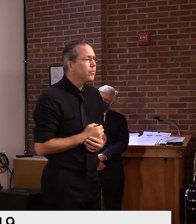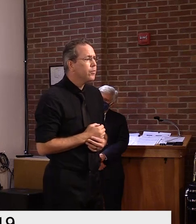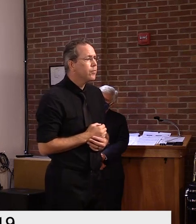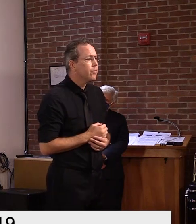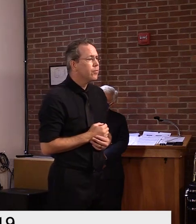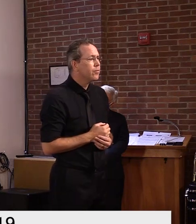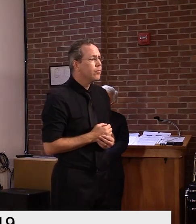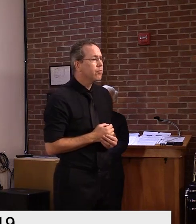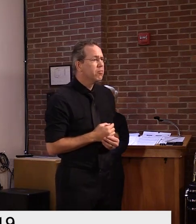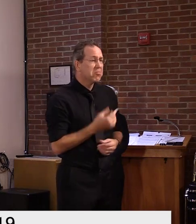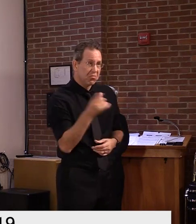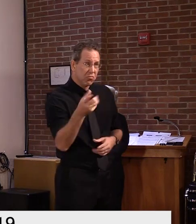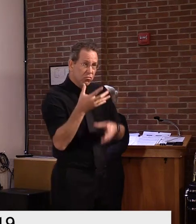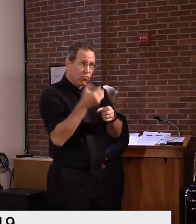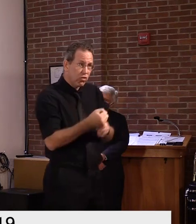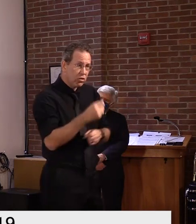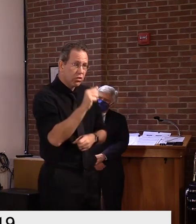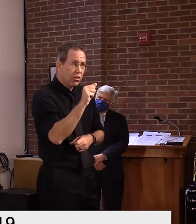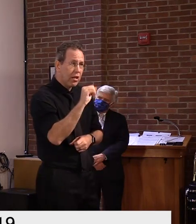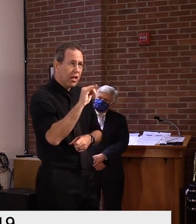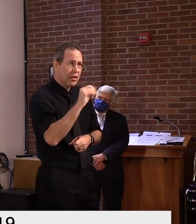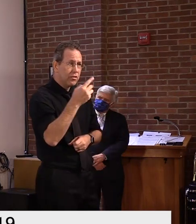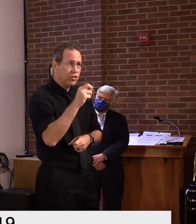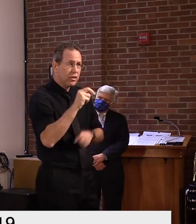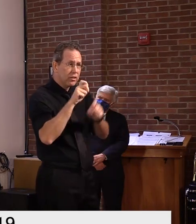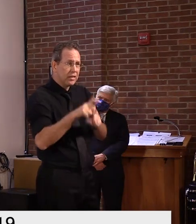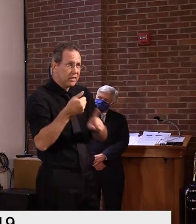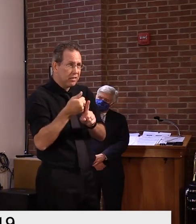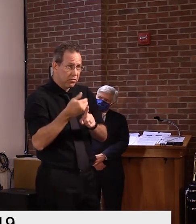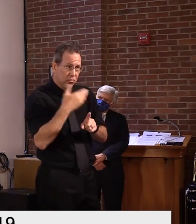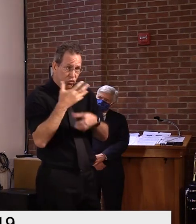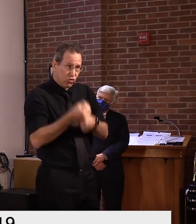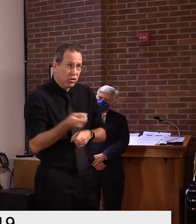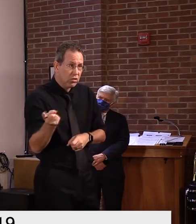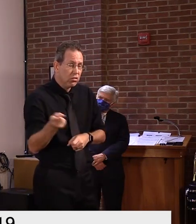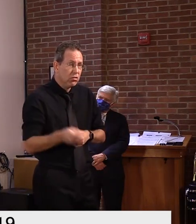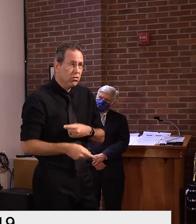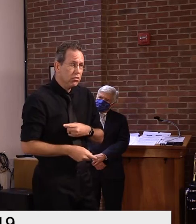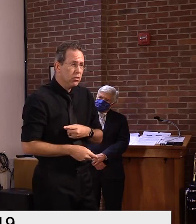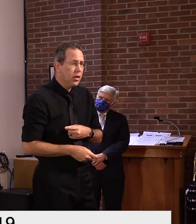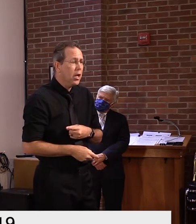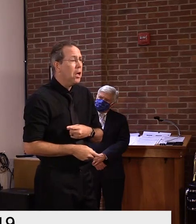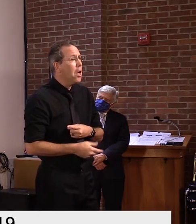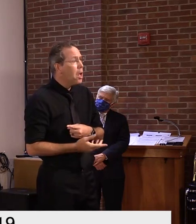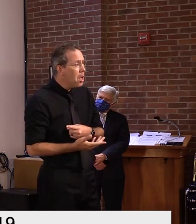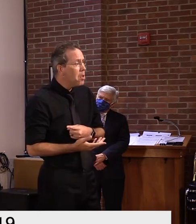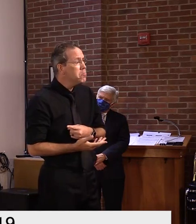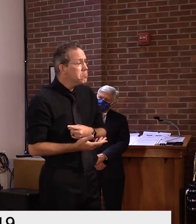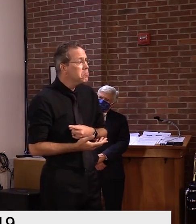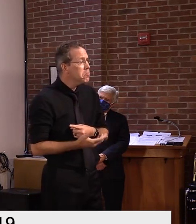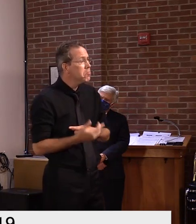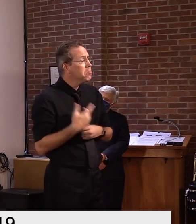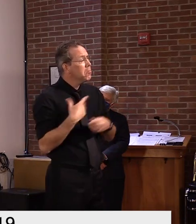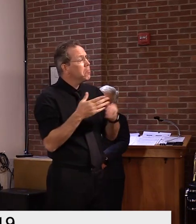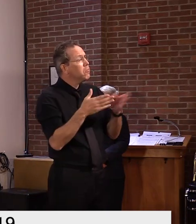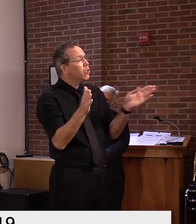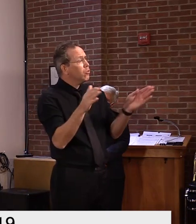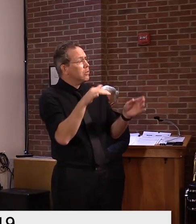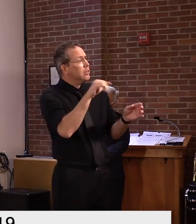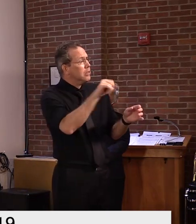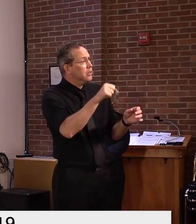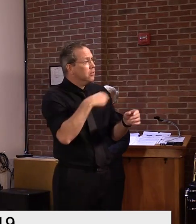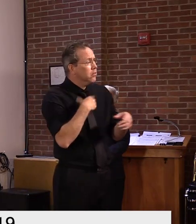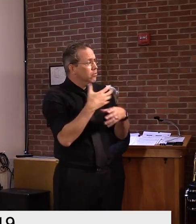tests? Yeah, I do think that the antigen test has shown itself to be a trustworthy test. We have to be careful to make sure